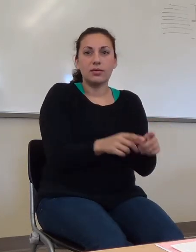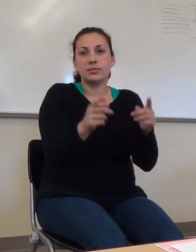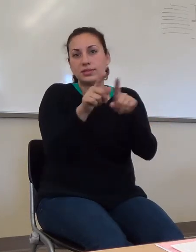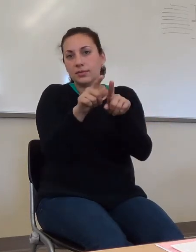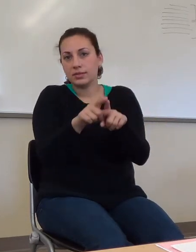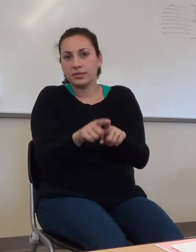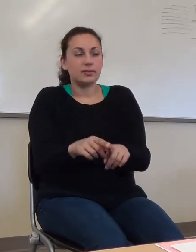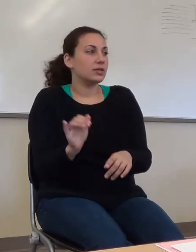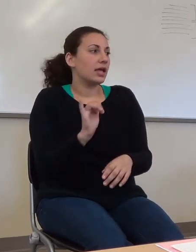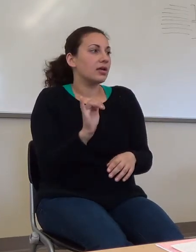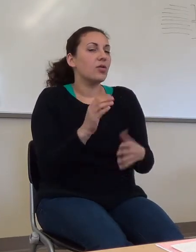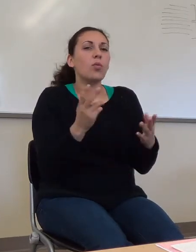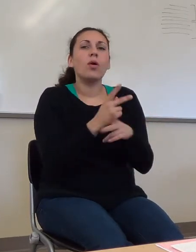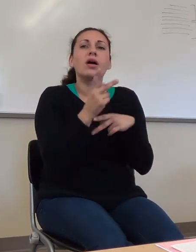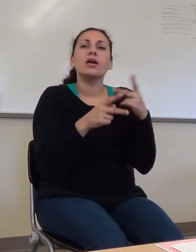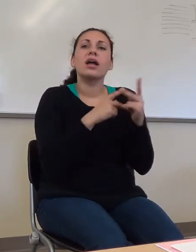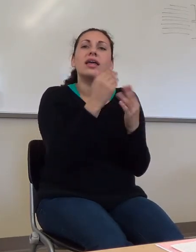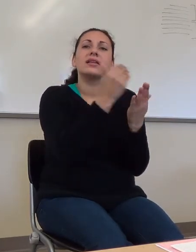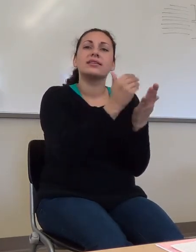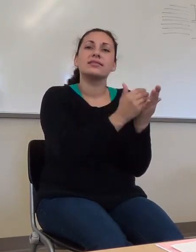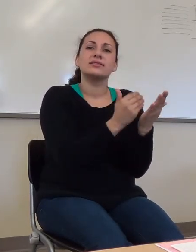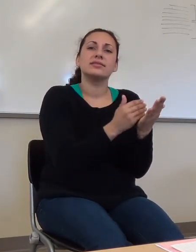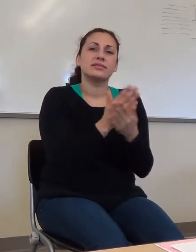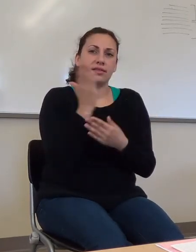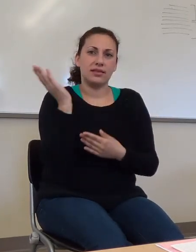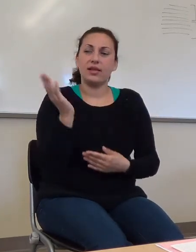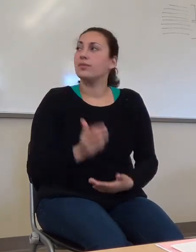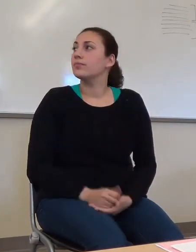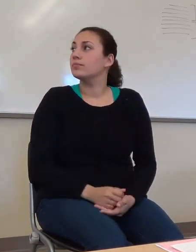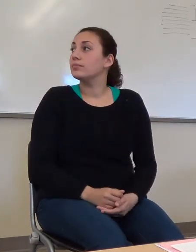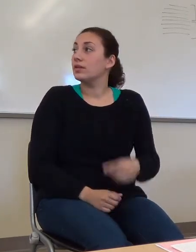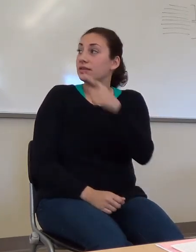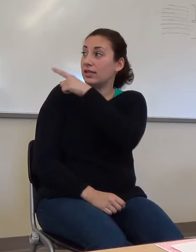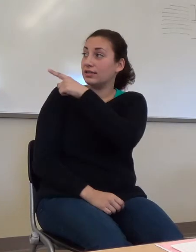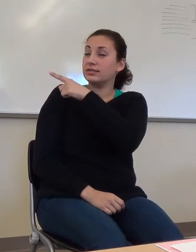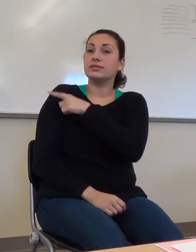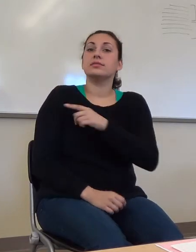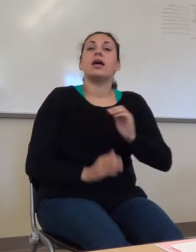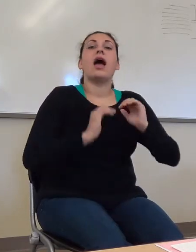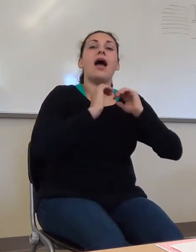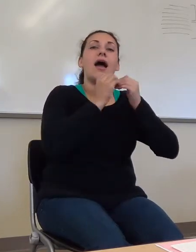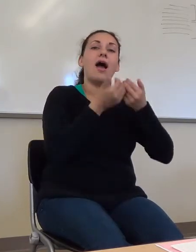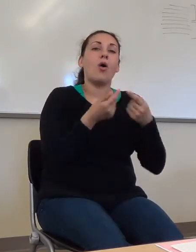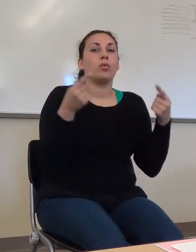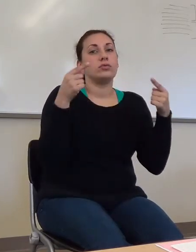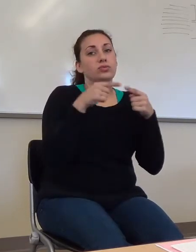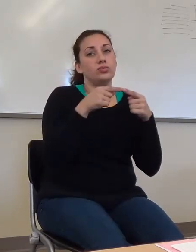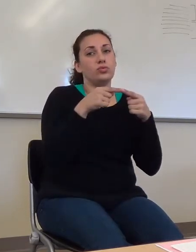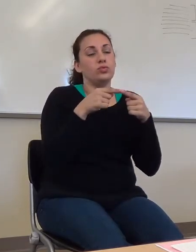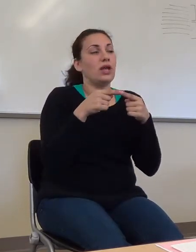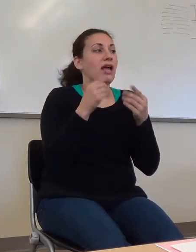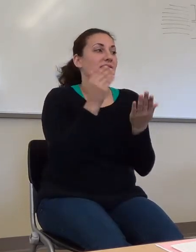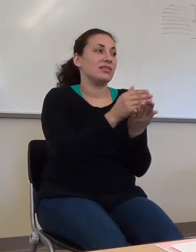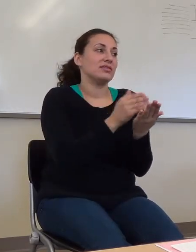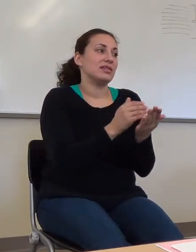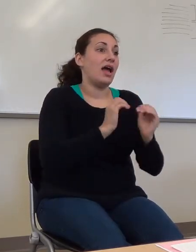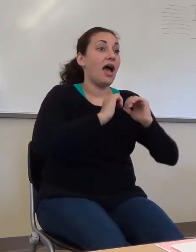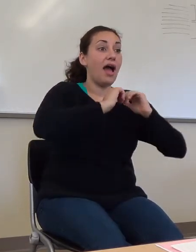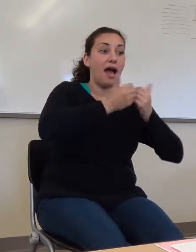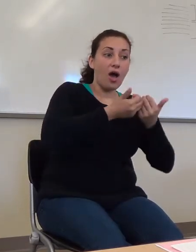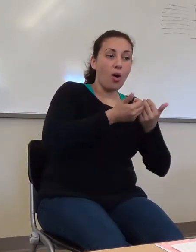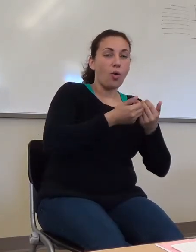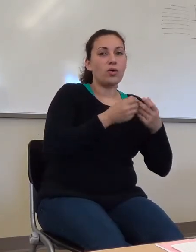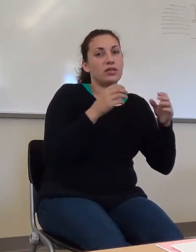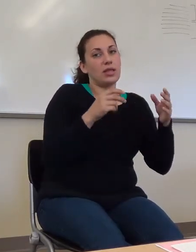is this? As Ruthie said, this is a how-to list. It's how the plant does